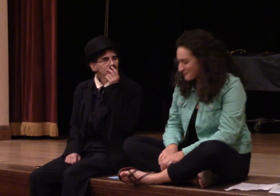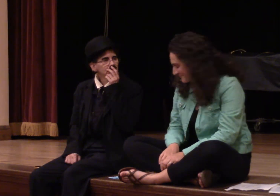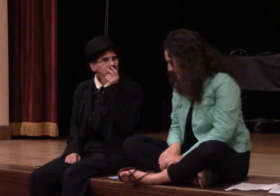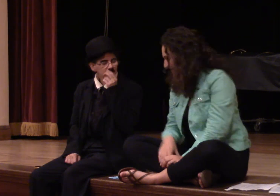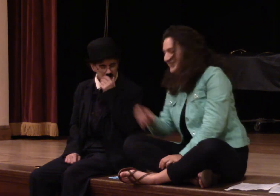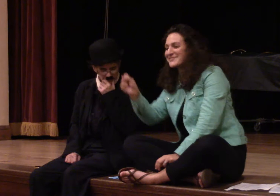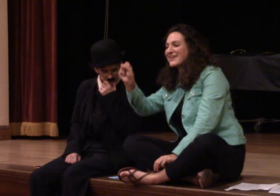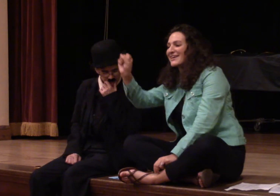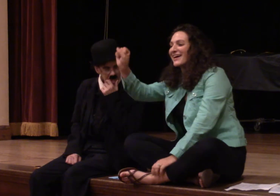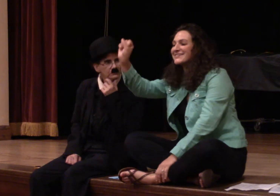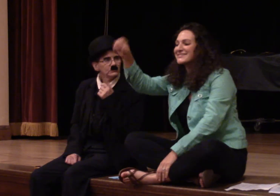So we got yes.